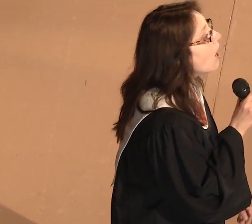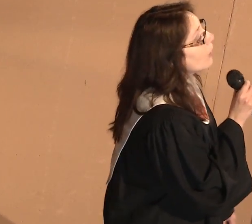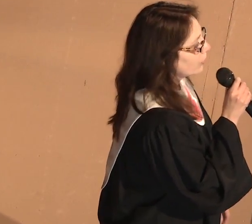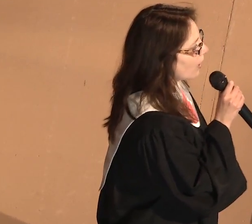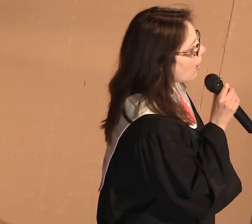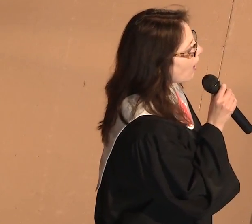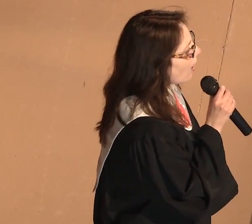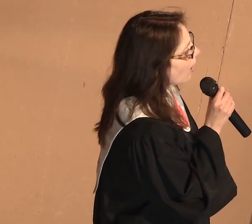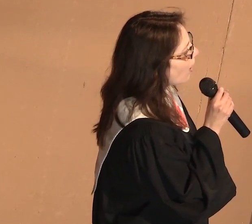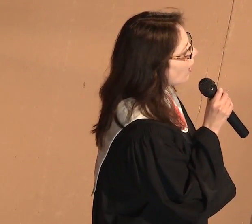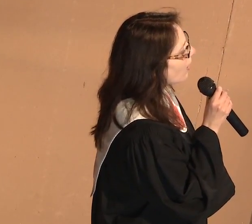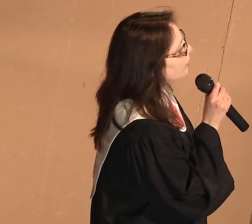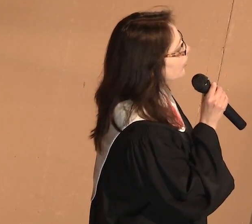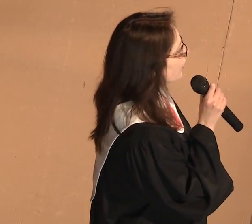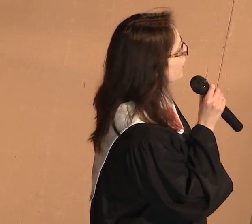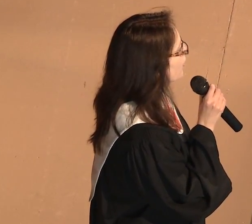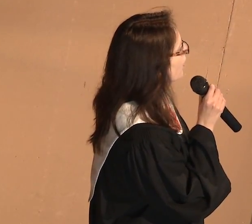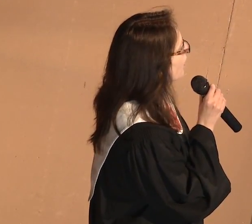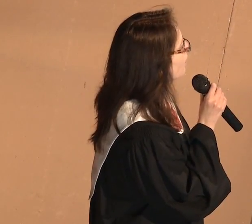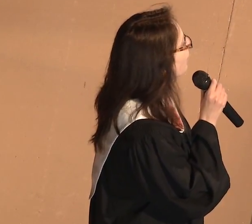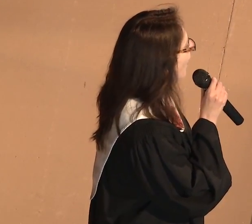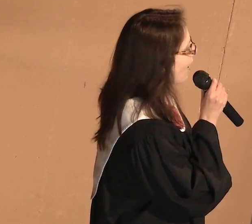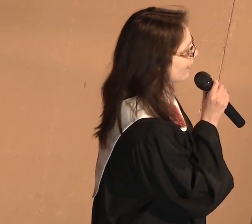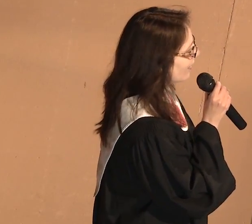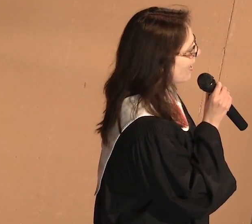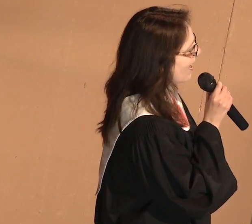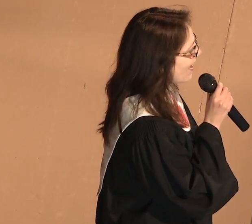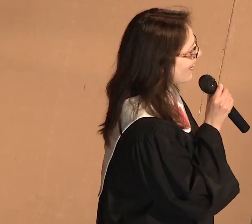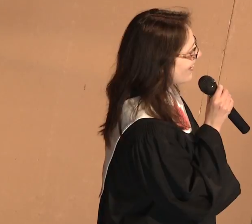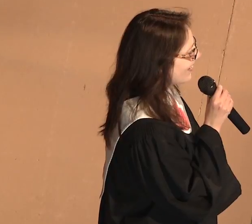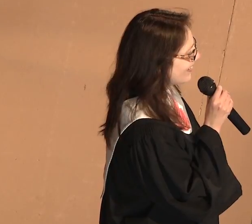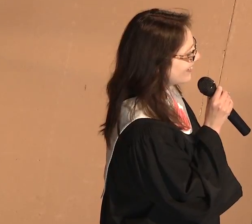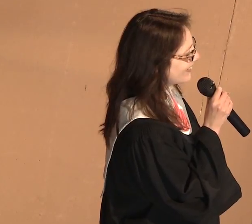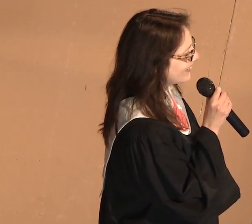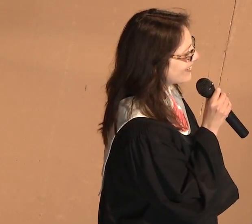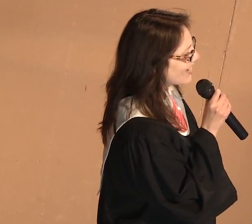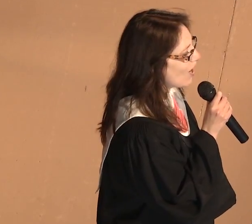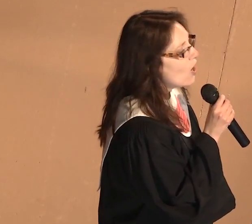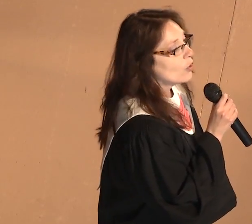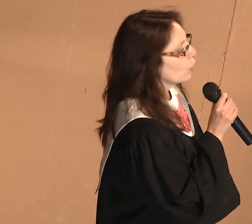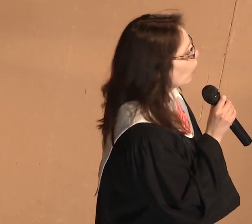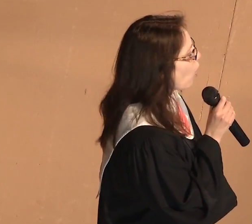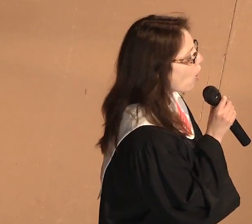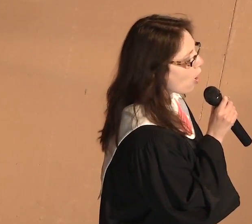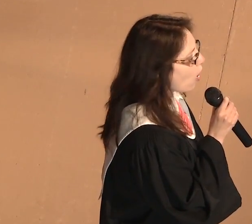thee. God keep our land